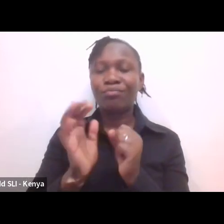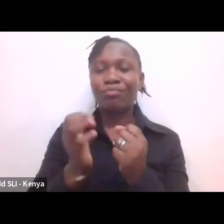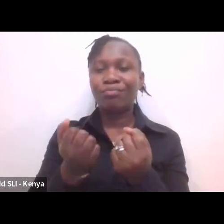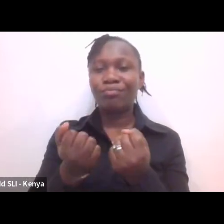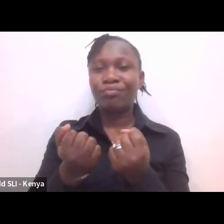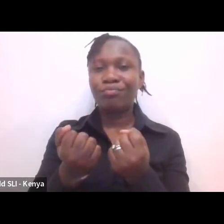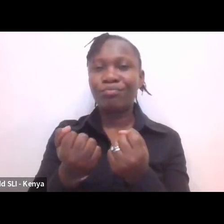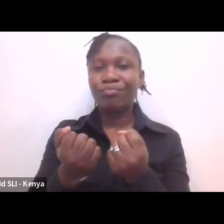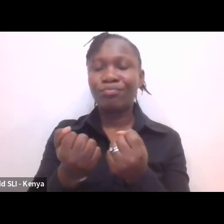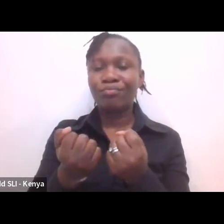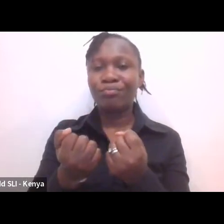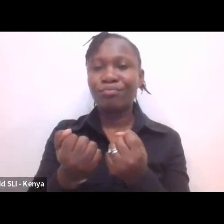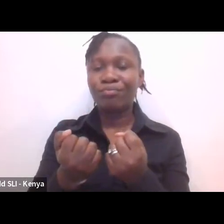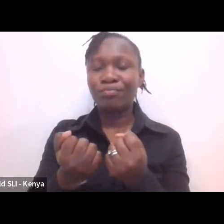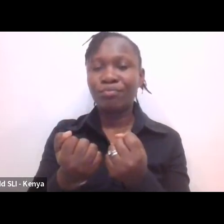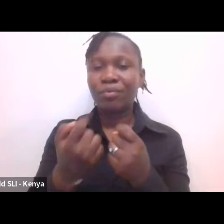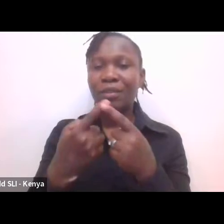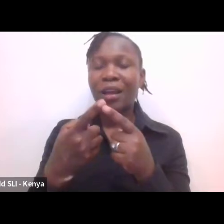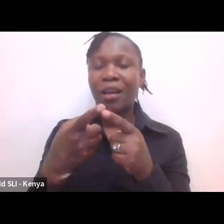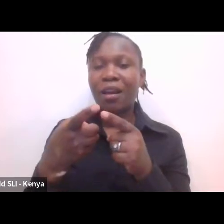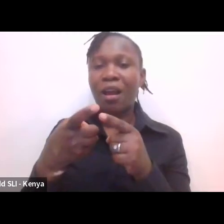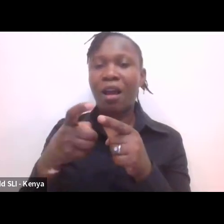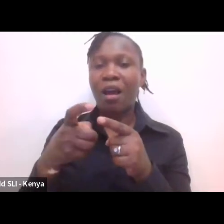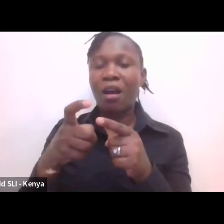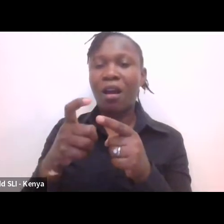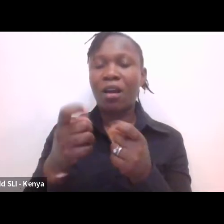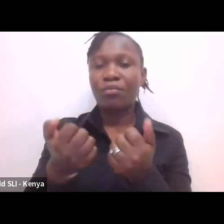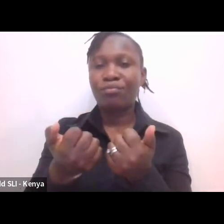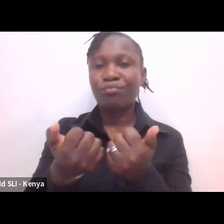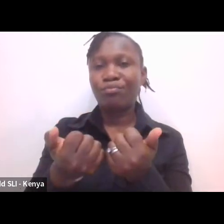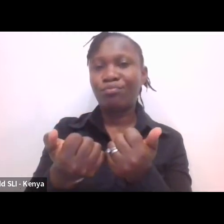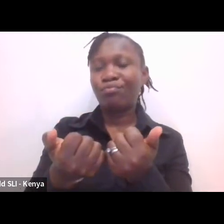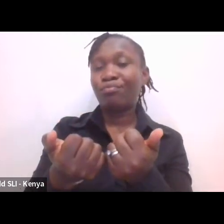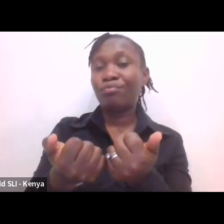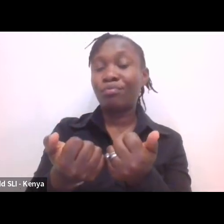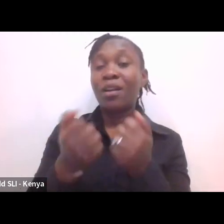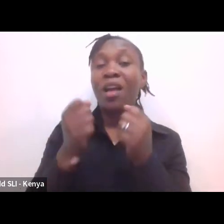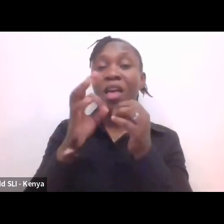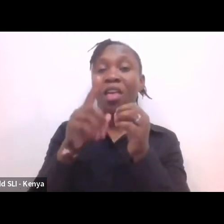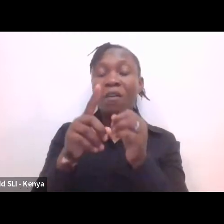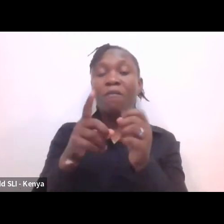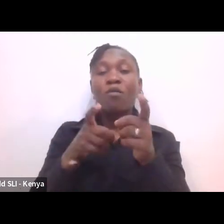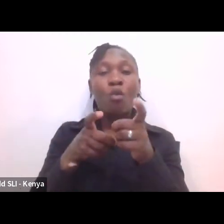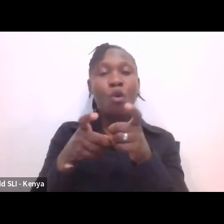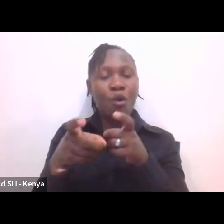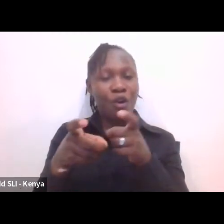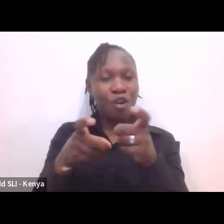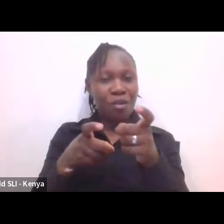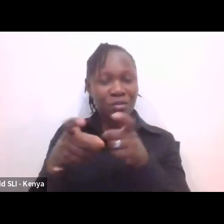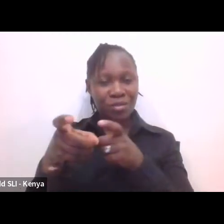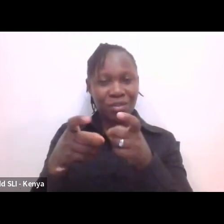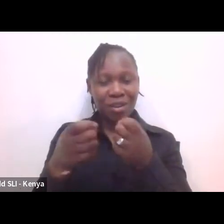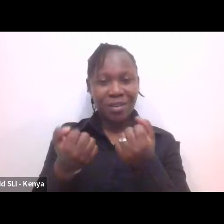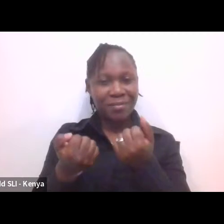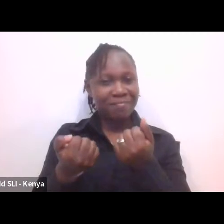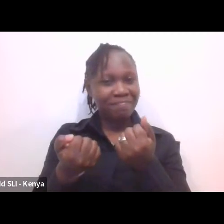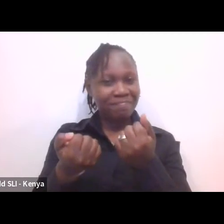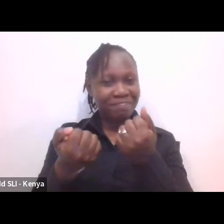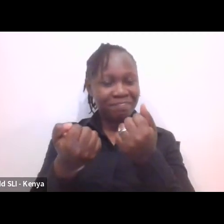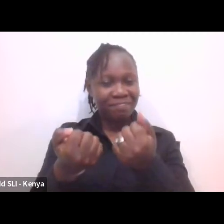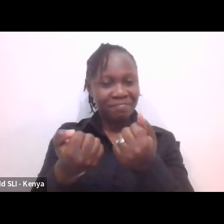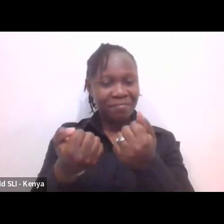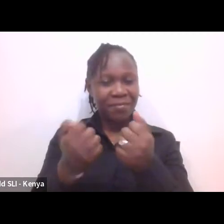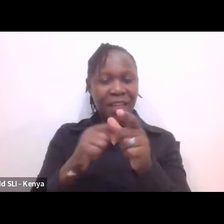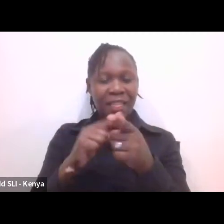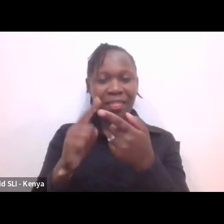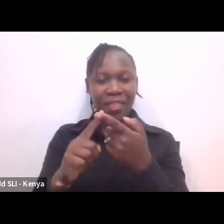If you create and maintain a controlled acceleration, the caravan